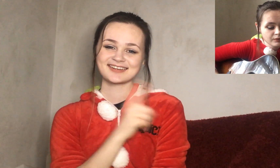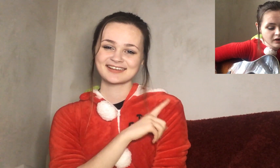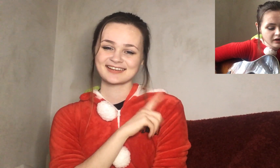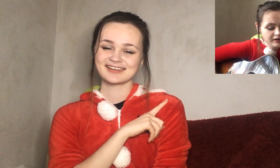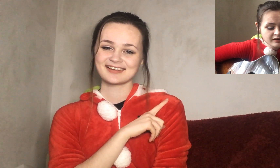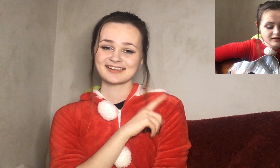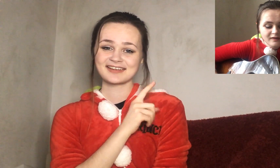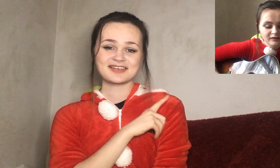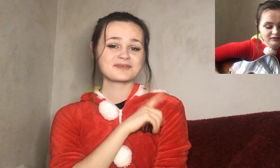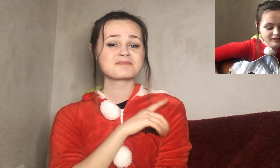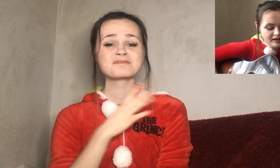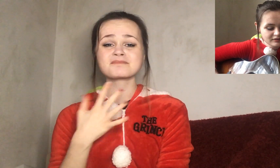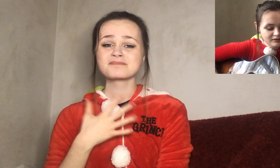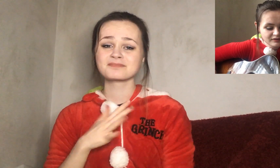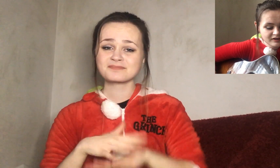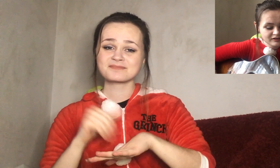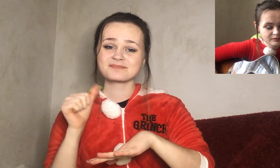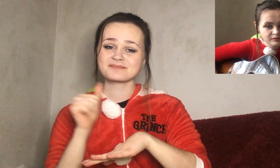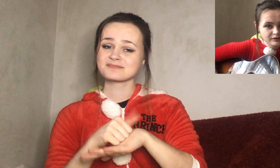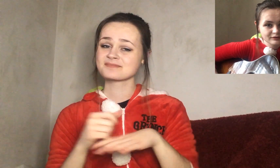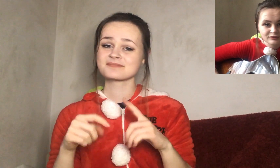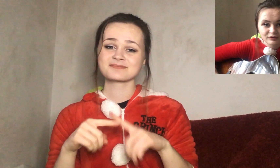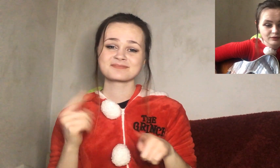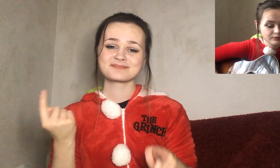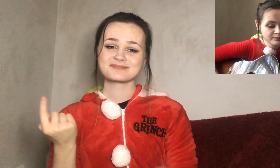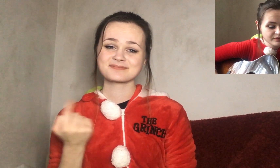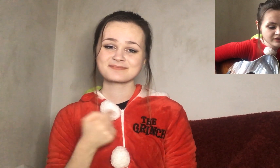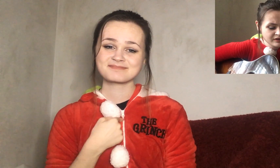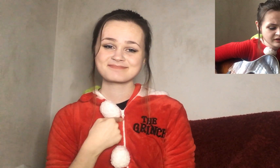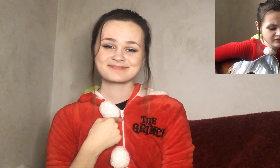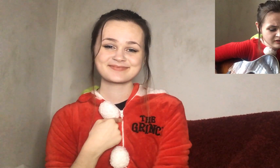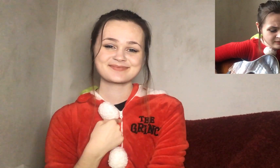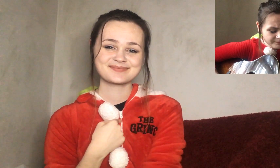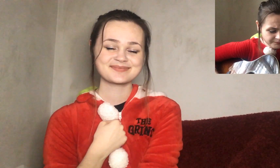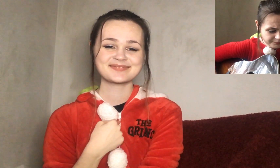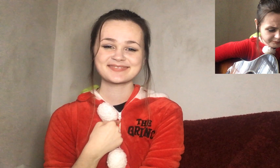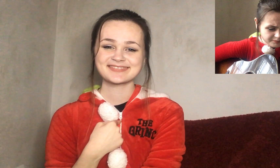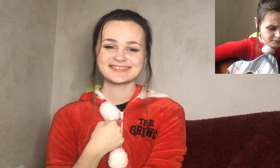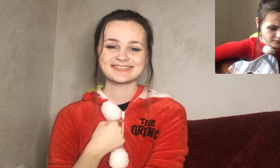Oh, why? 'Cause that's Christmas to me.